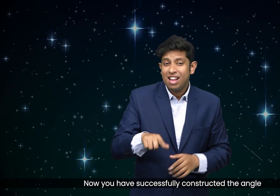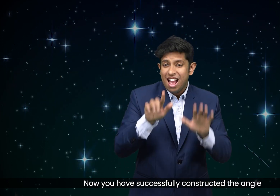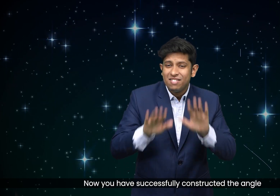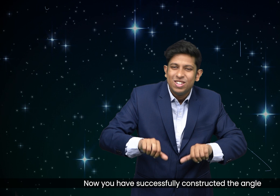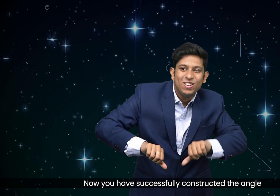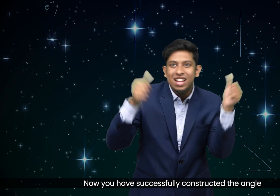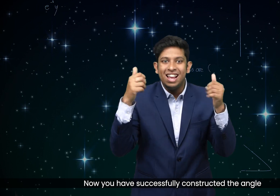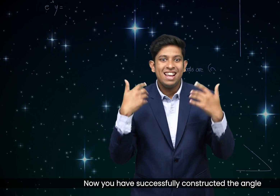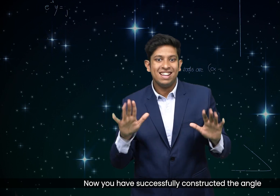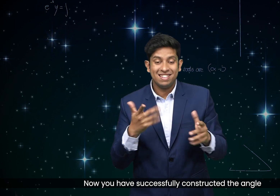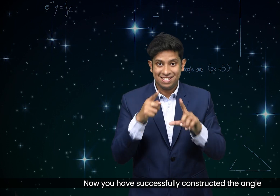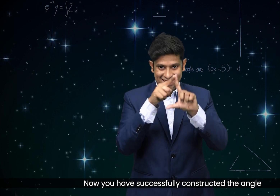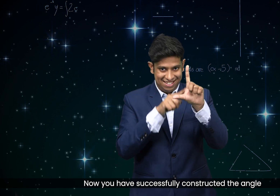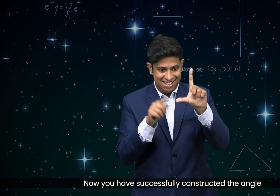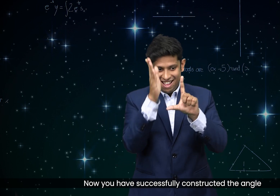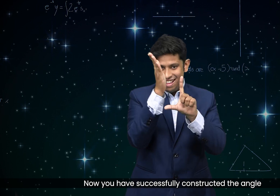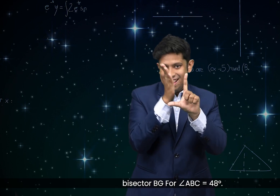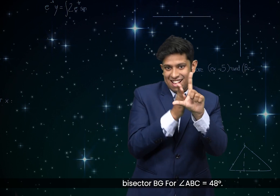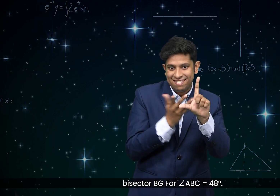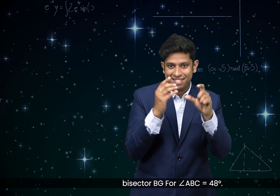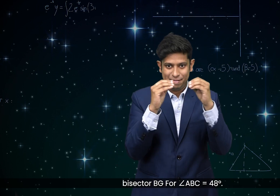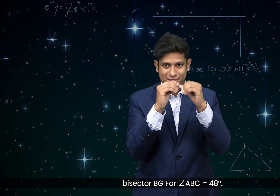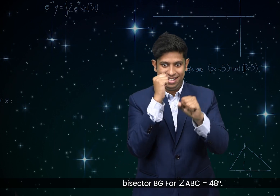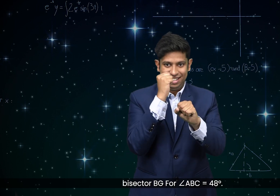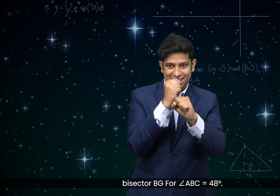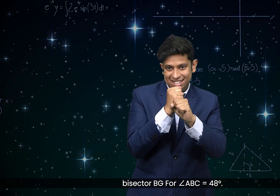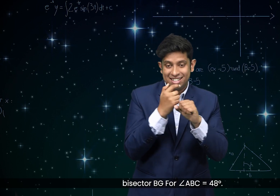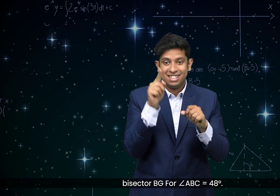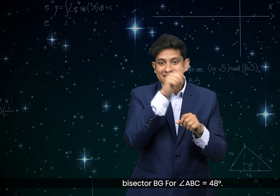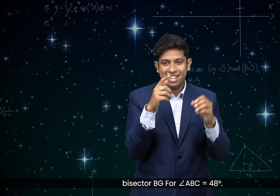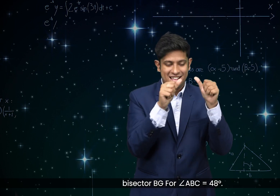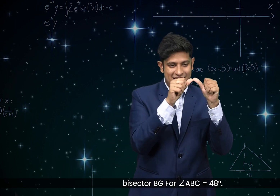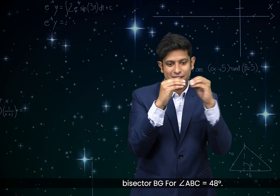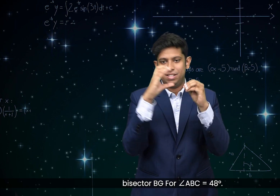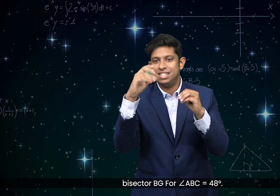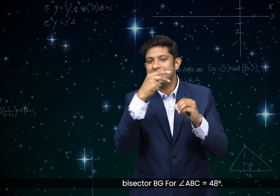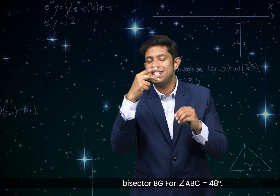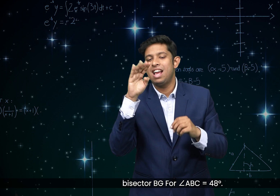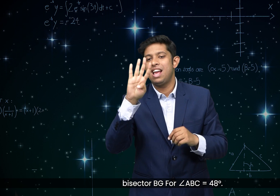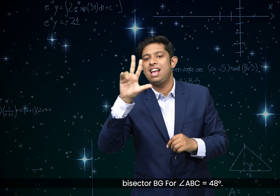Now you have successfully constructed the angle bisector BG for angle ABC is equal to 48 degrees.